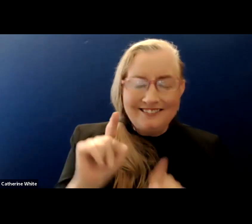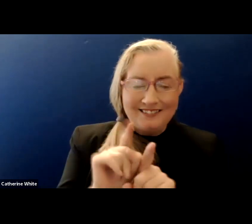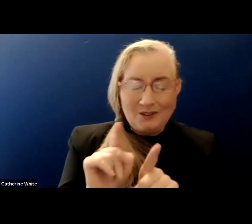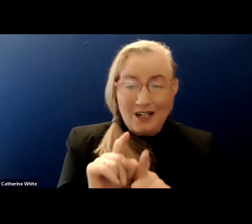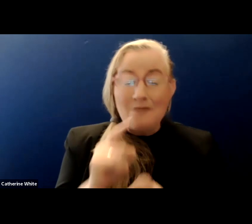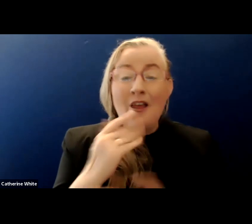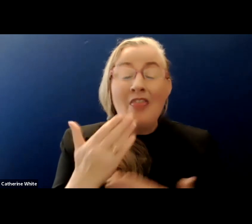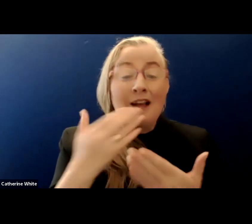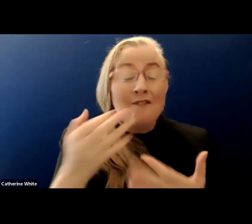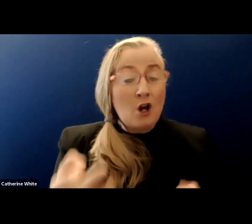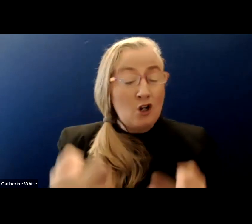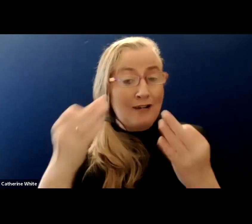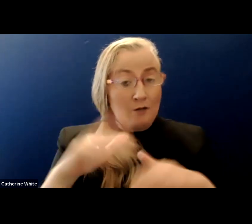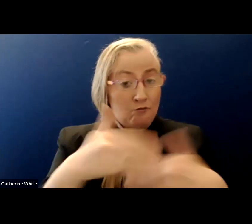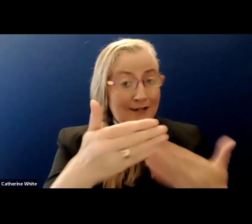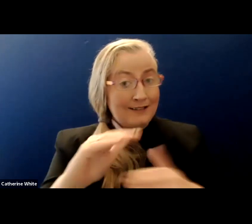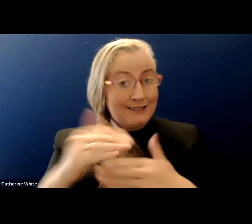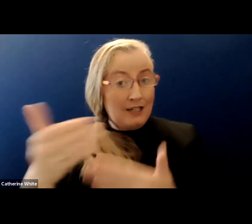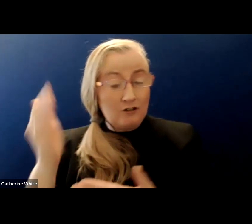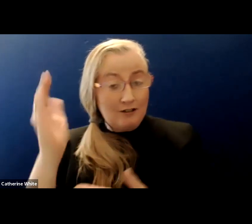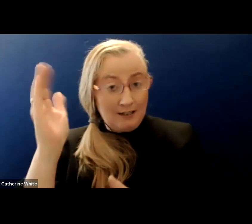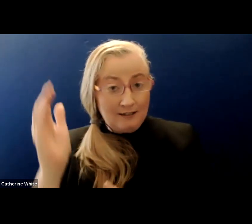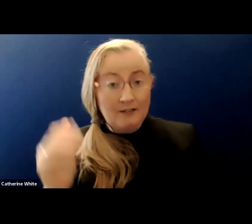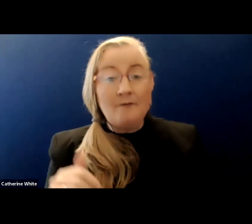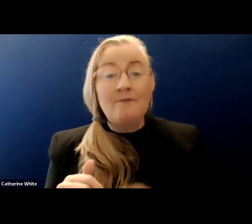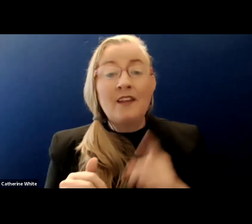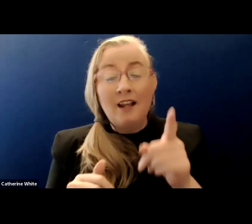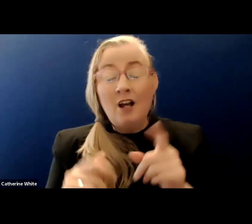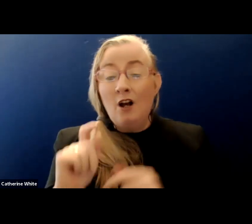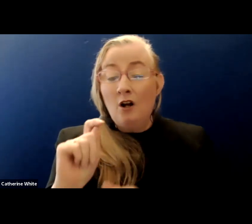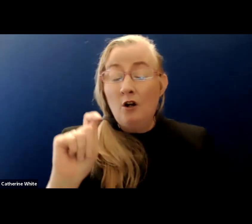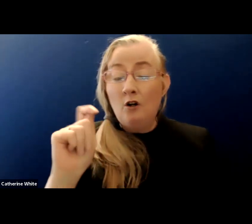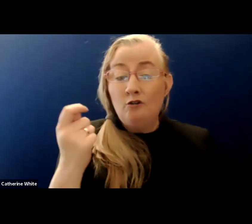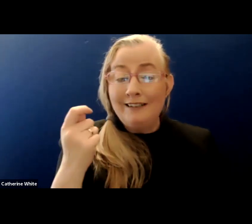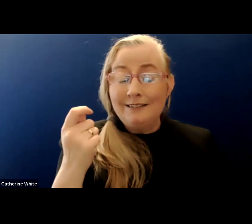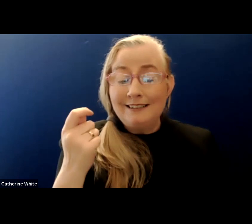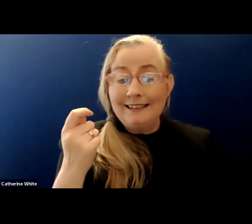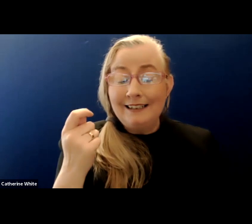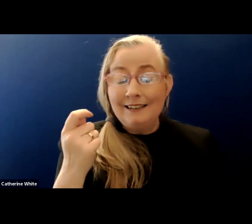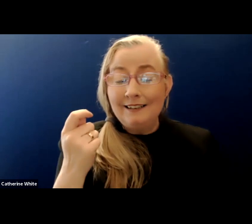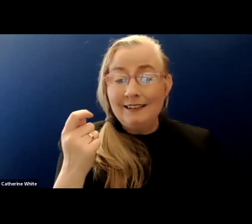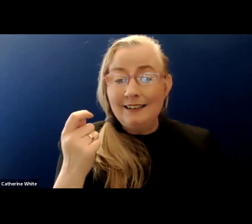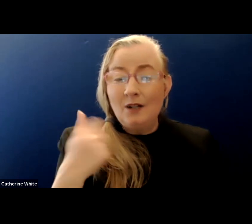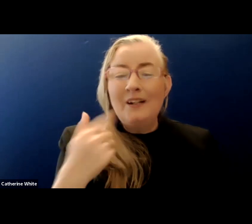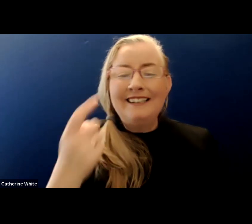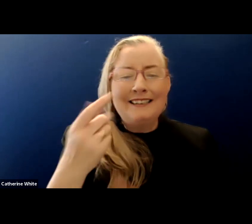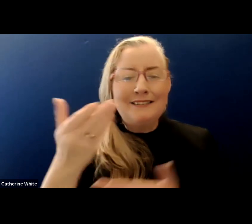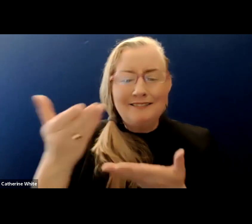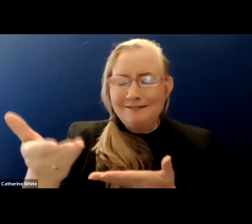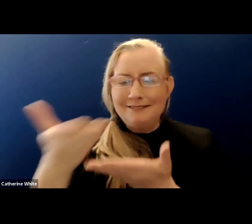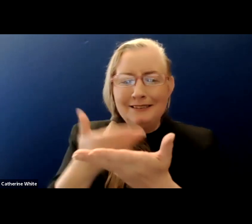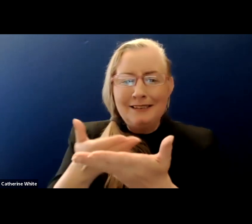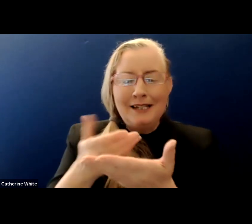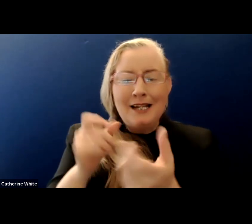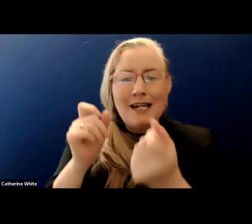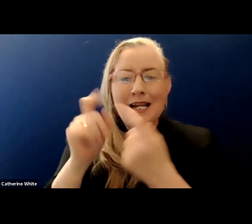Thanks for the great presentations. Aaron, as we recently exchanged in email, I was one of the professors when